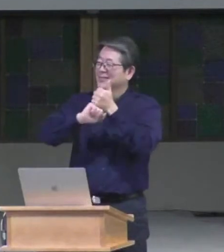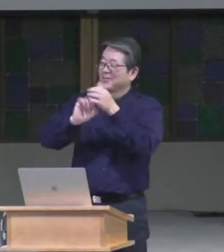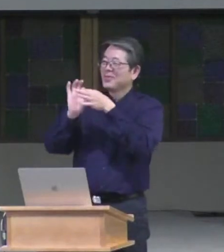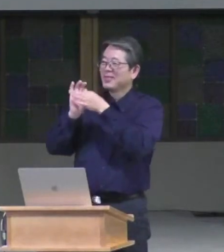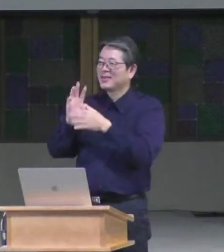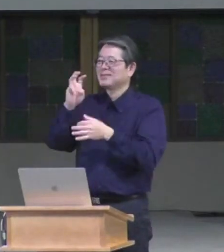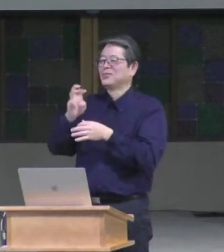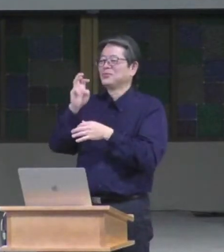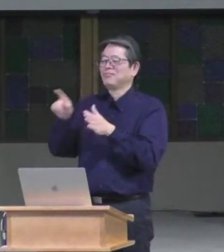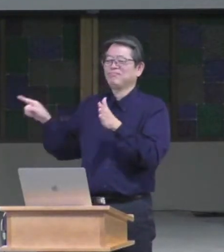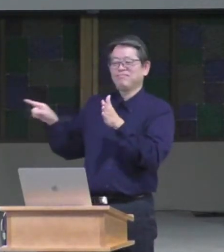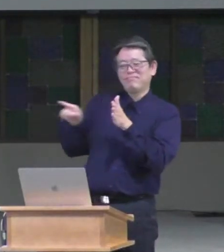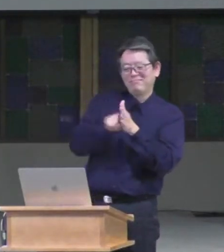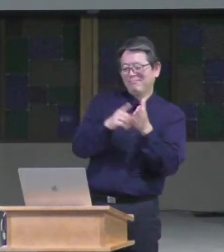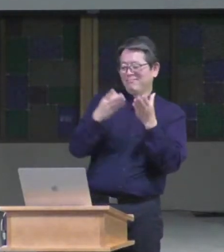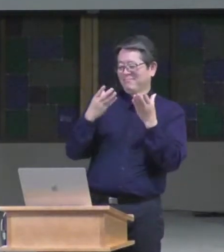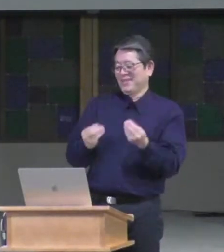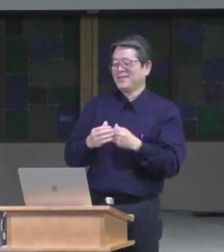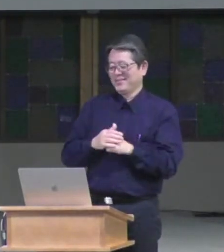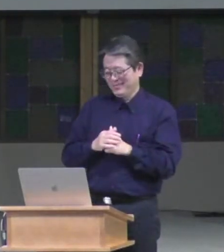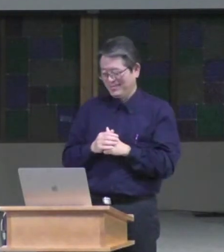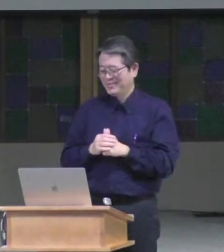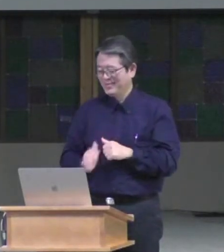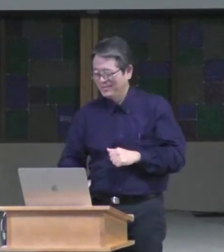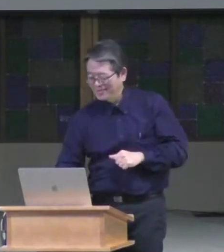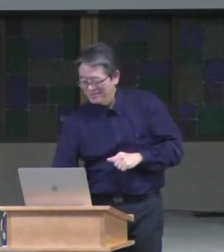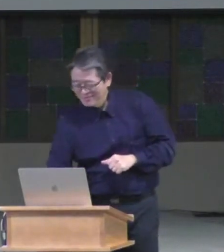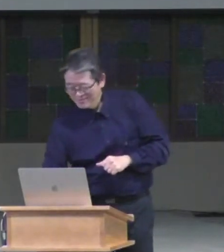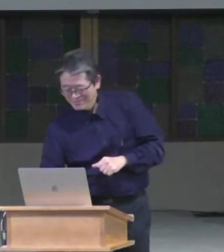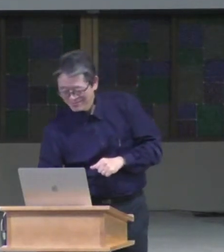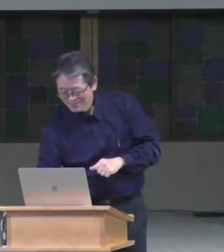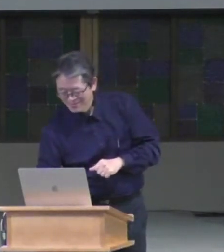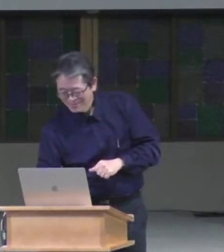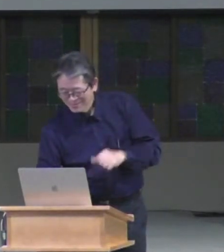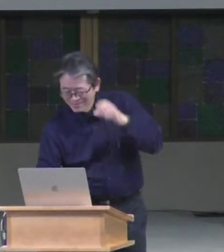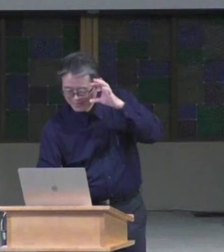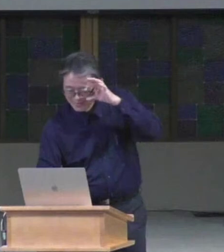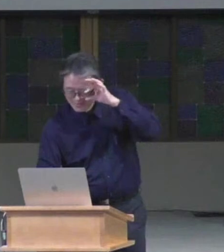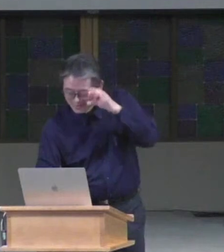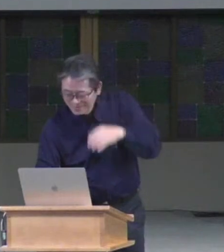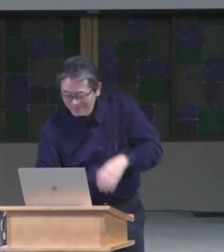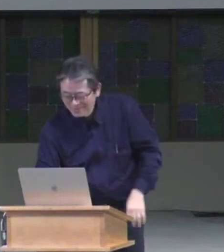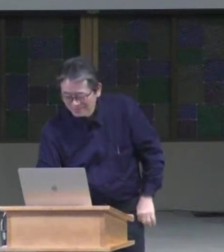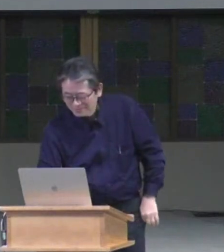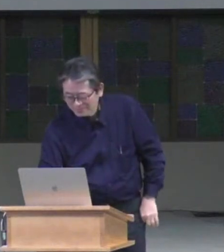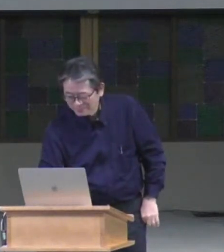we've been praying, and people have been giving, and we've stayed alive, and we're still working. So thankful.